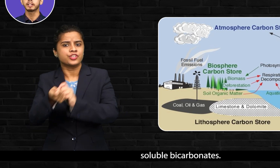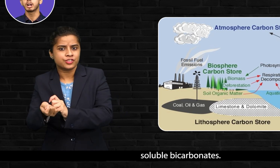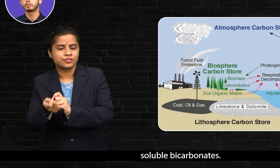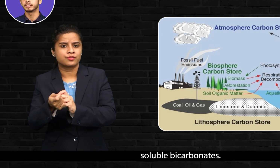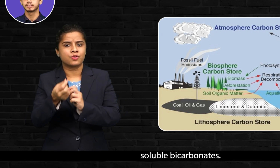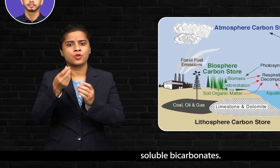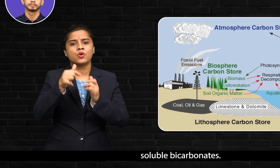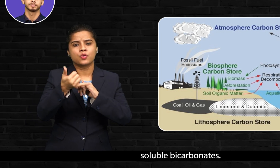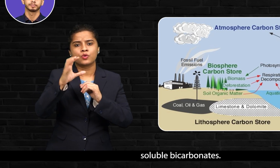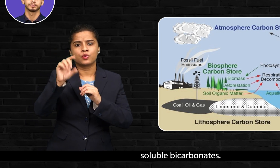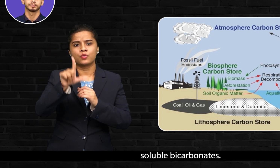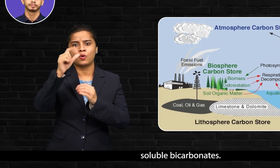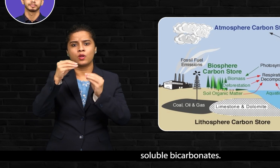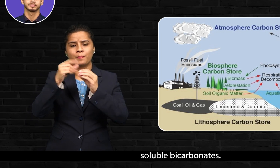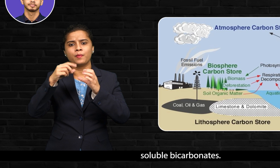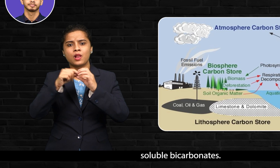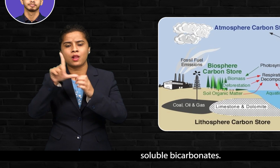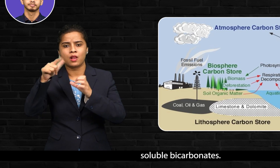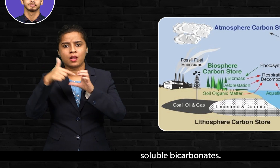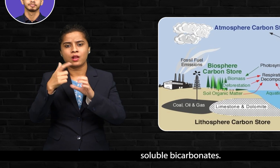soluble bicarbonates.